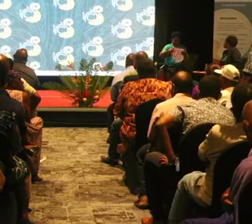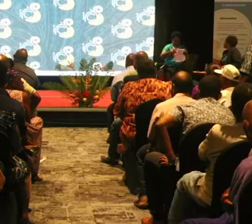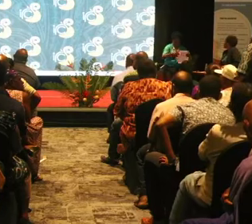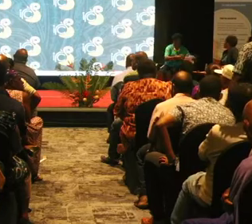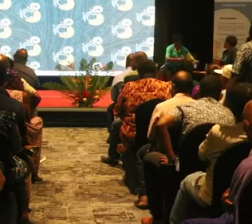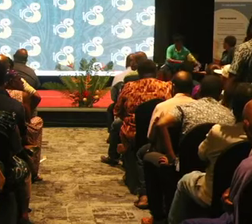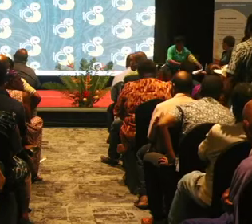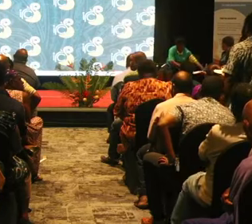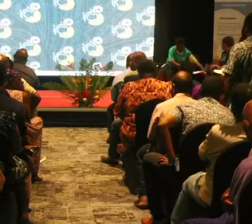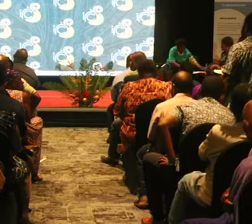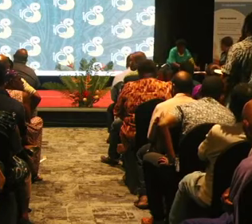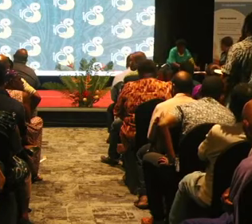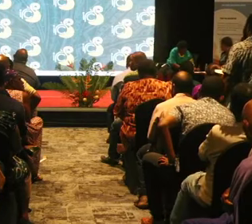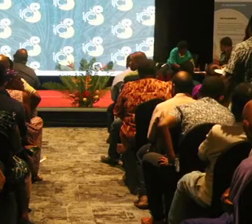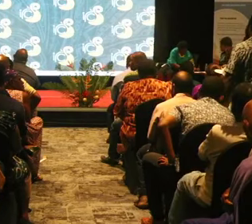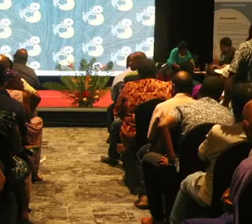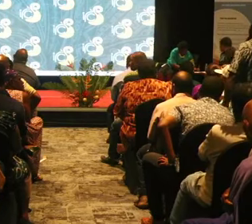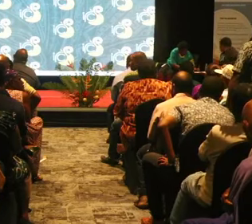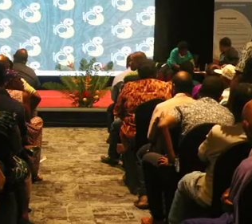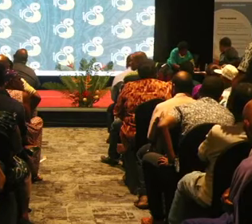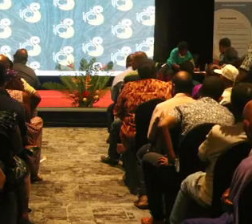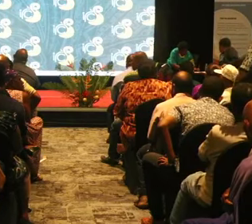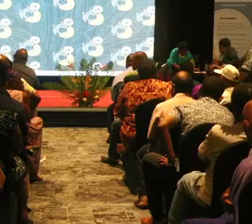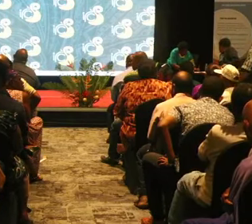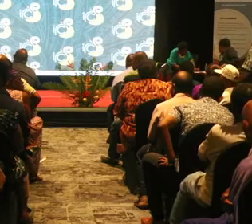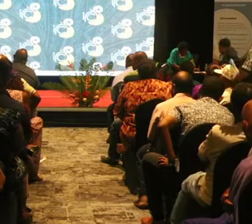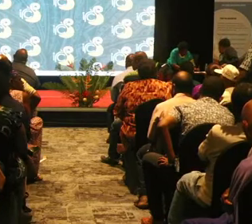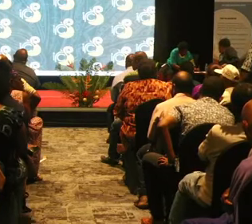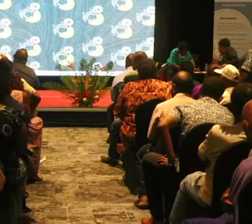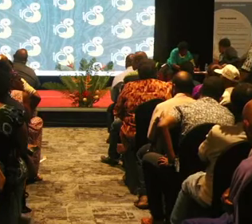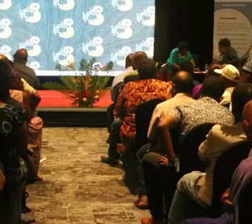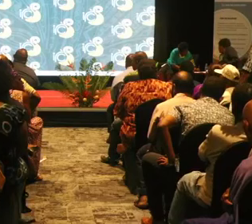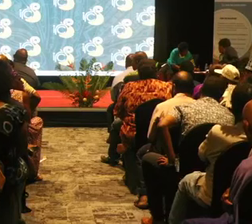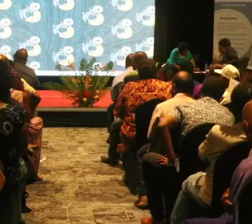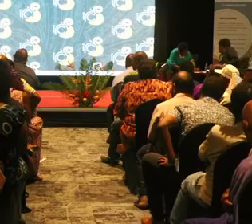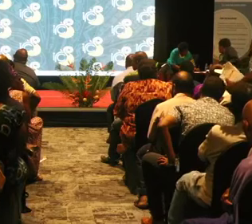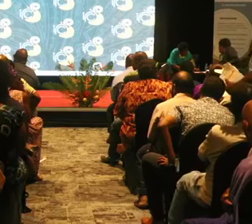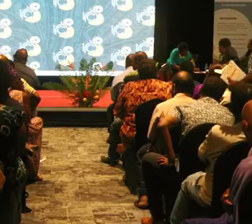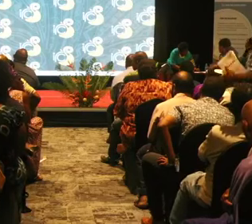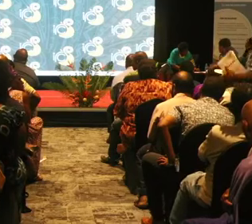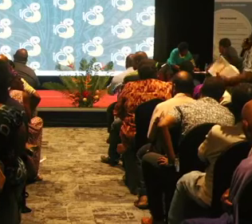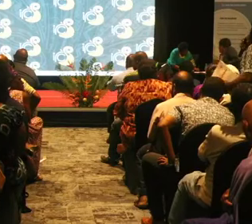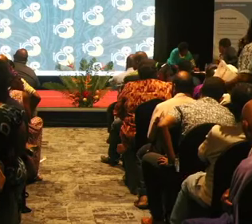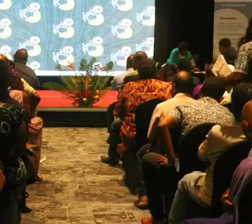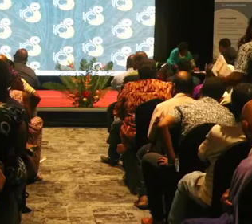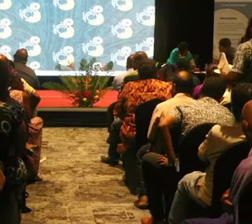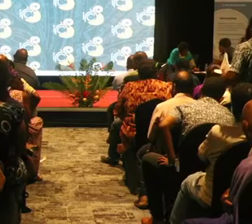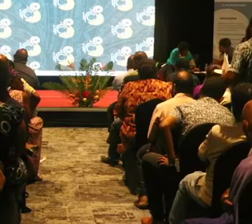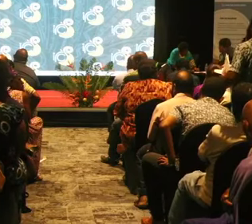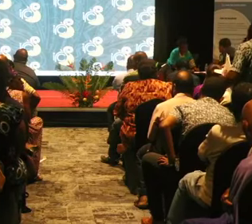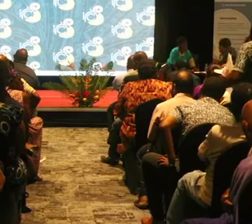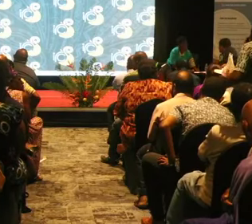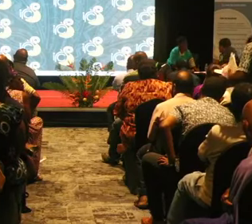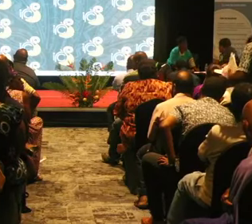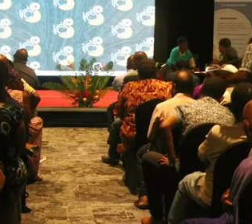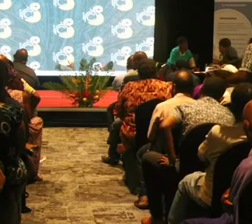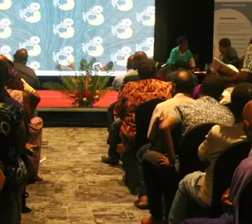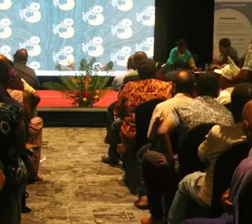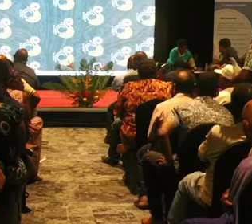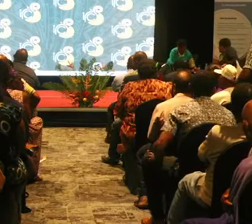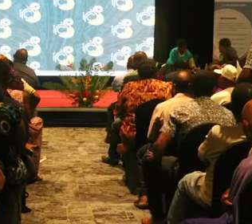na no ka ban pa kan officer inside lo cooperative em sa come inside lo cooperative existing cooperative so